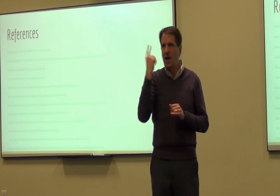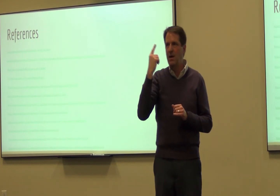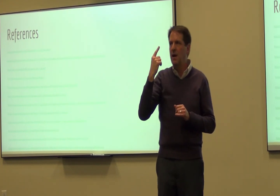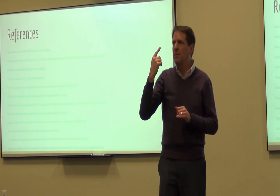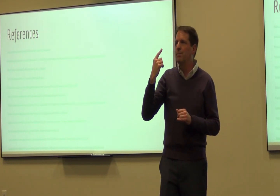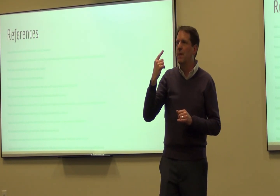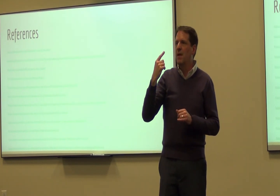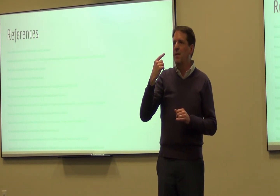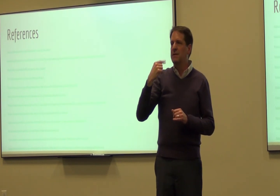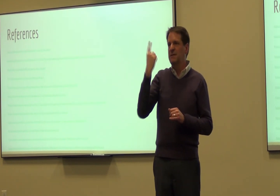email.